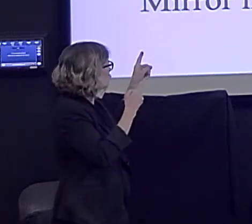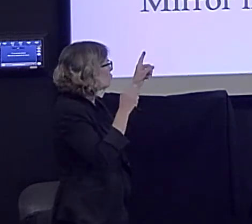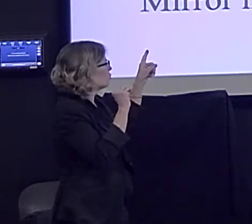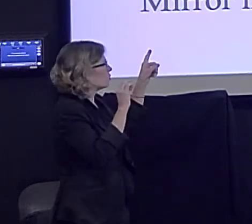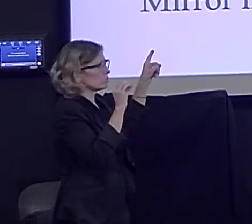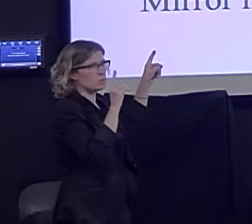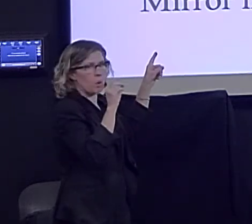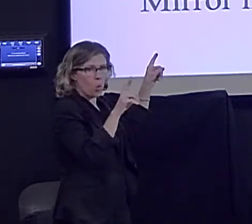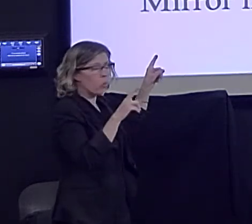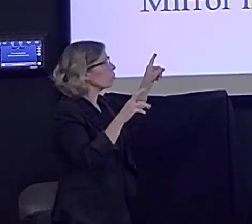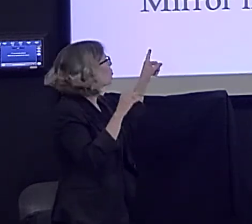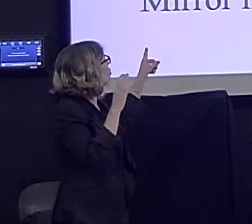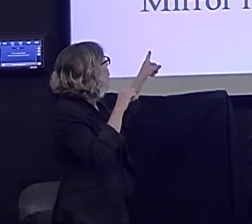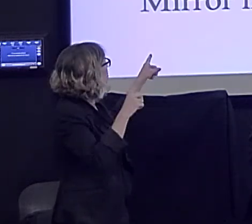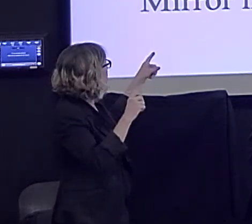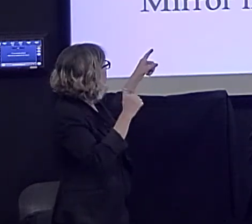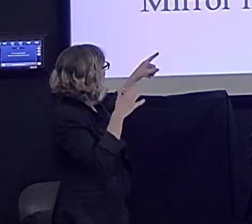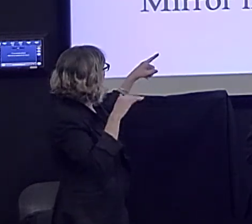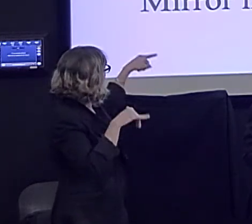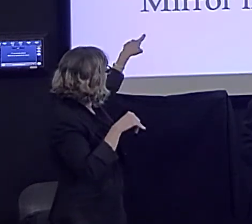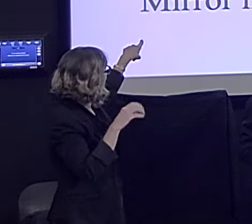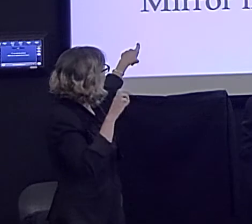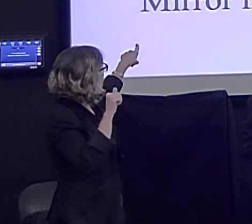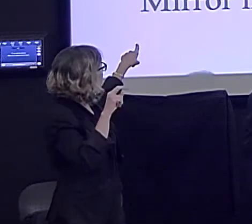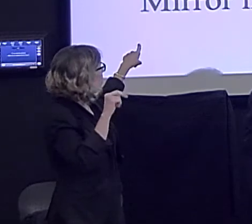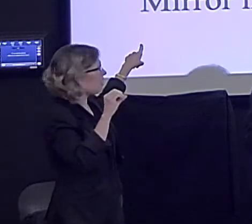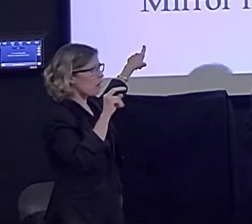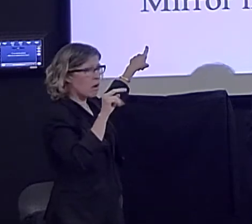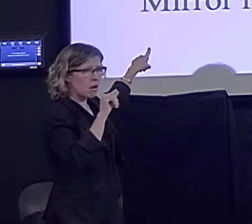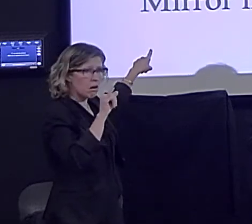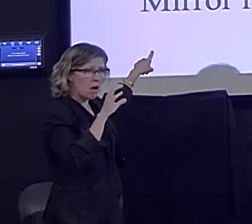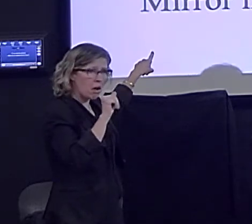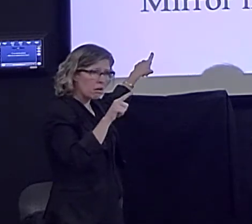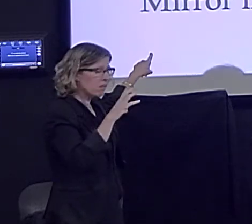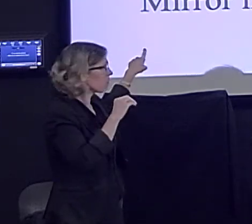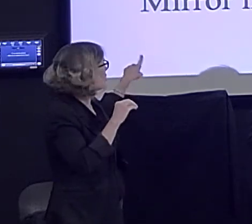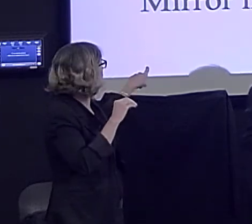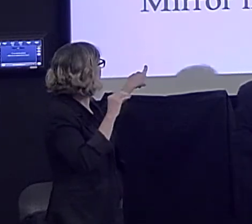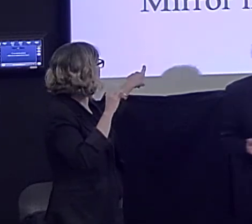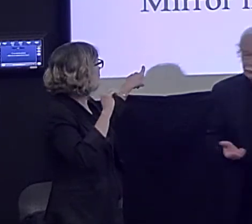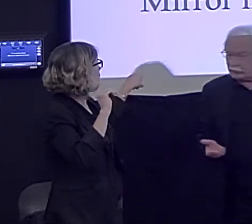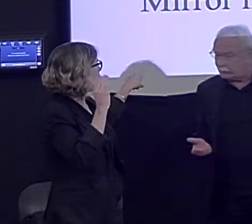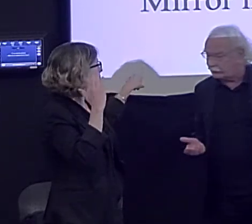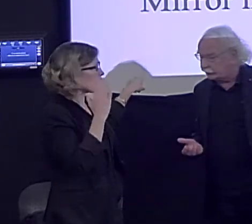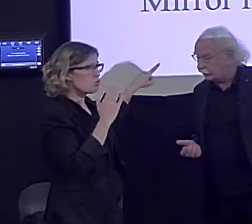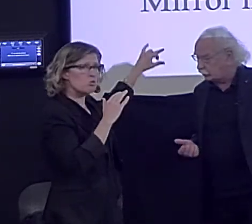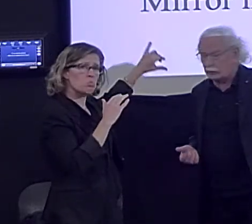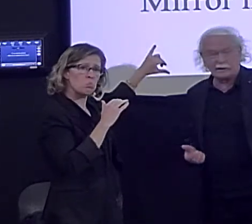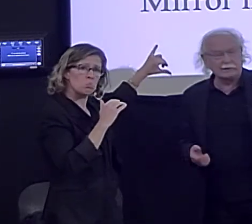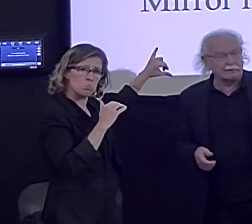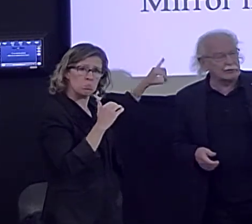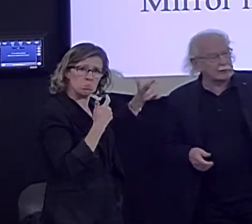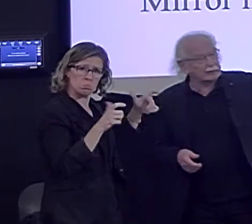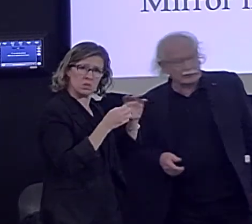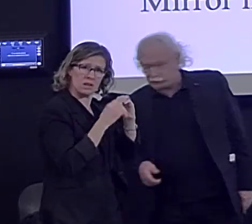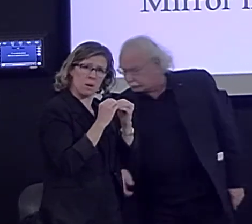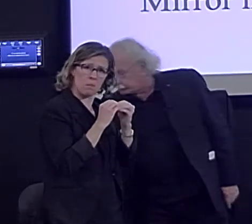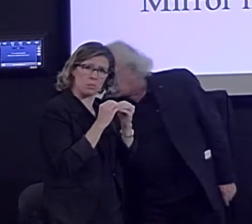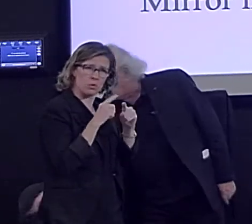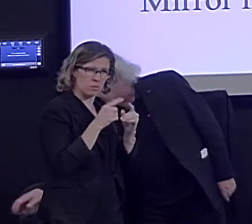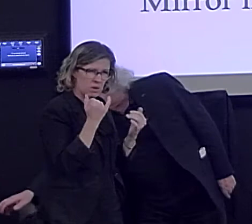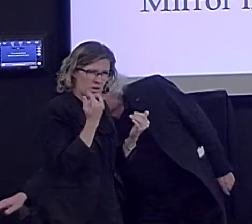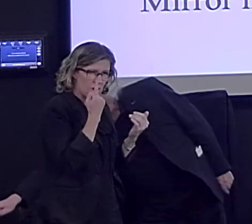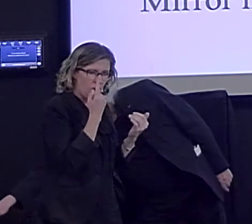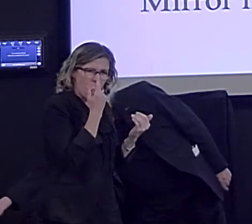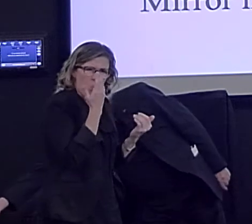canonical neuron or mirror neurons. Now, the big question is why we have this neuron, why the visual system is